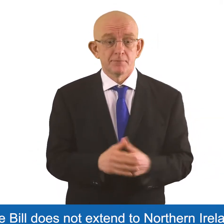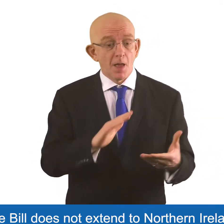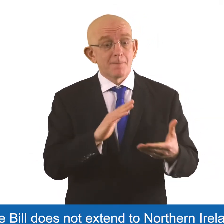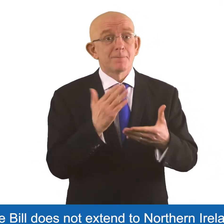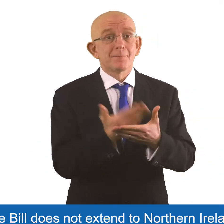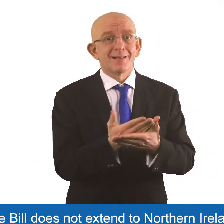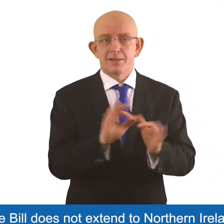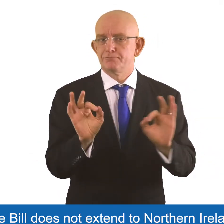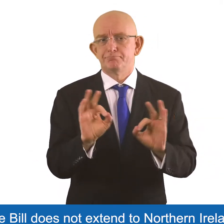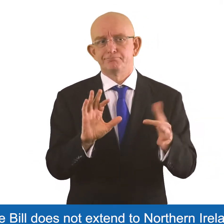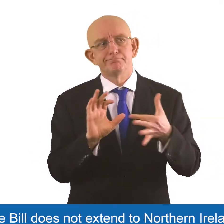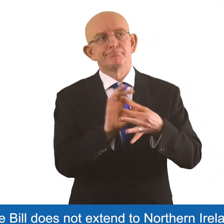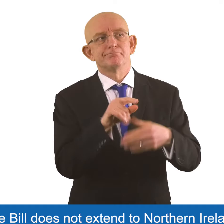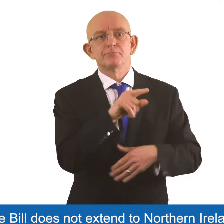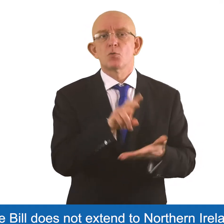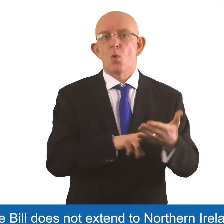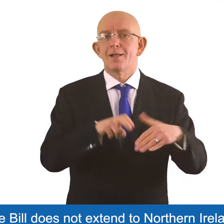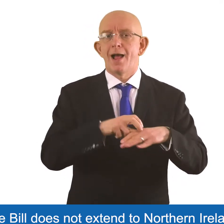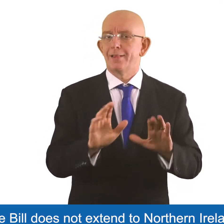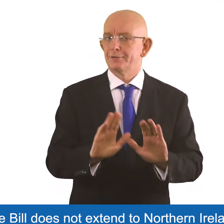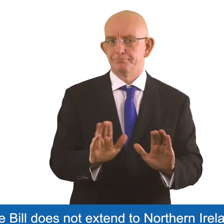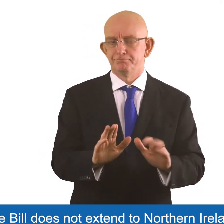The bill does not extend to Northern Ireland.